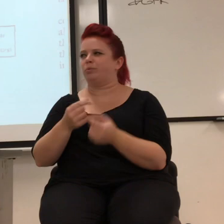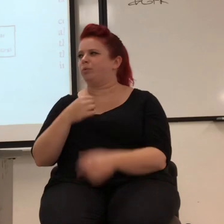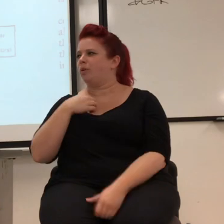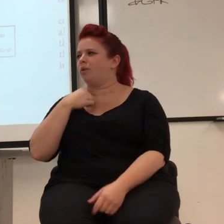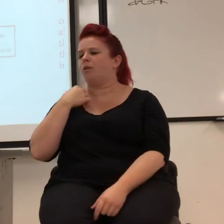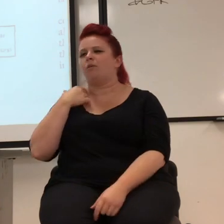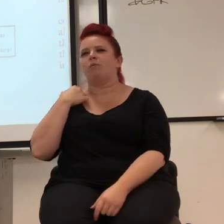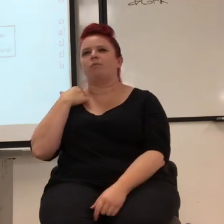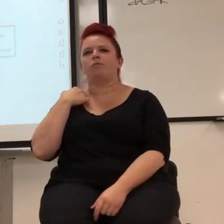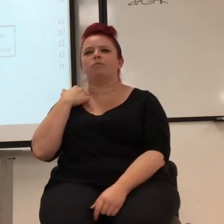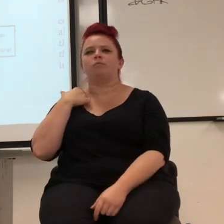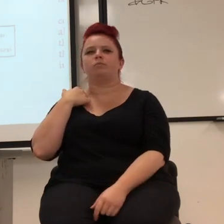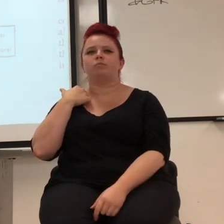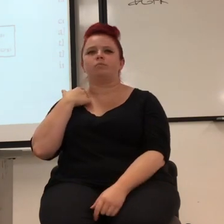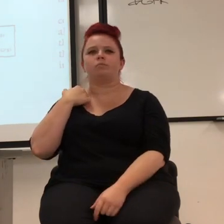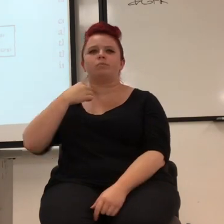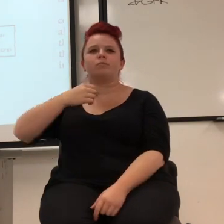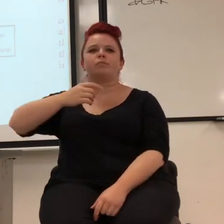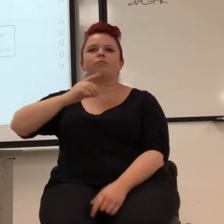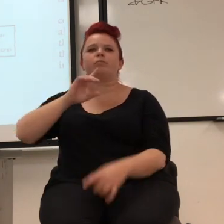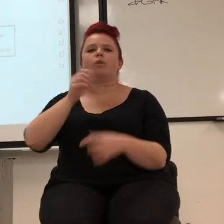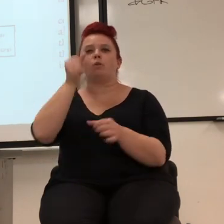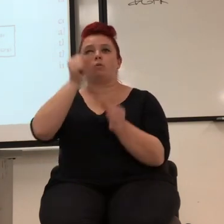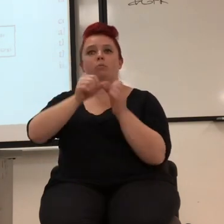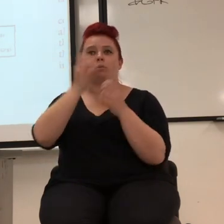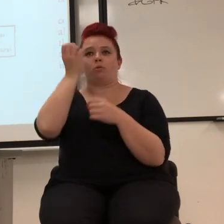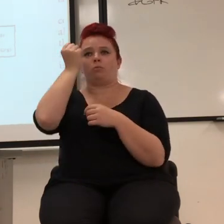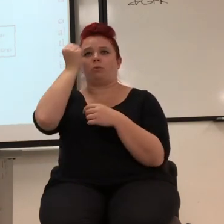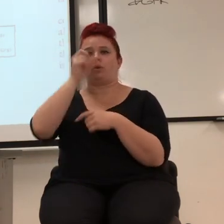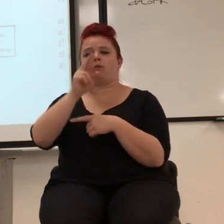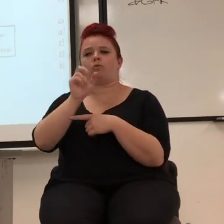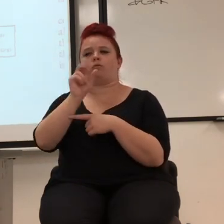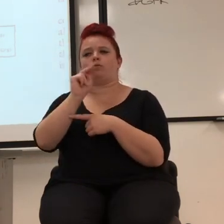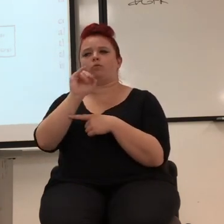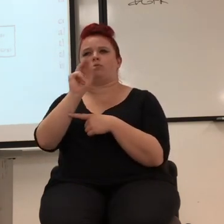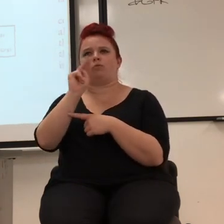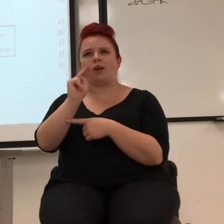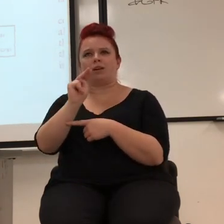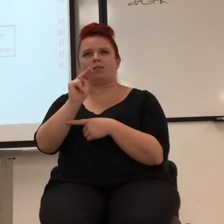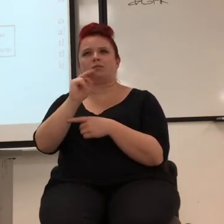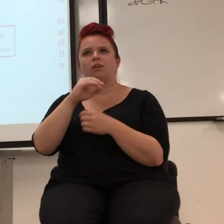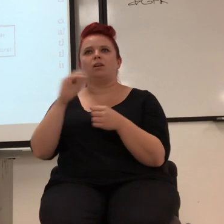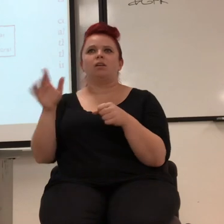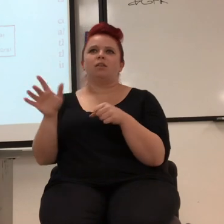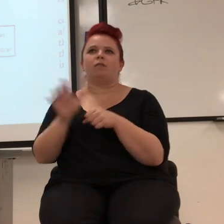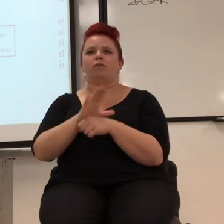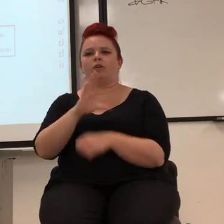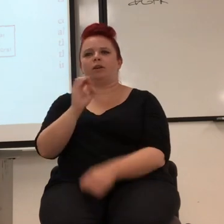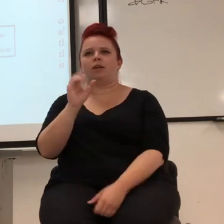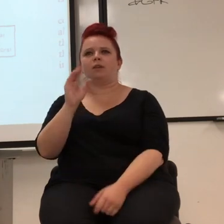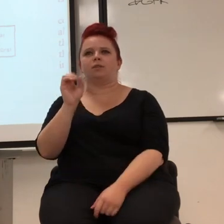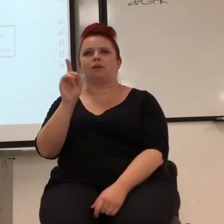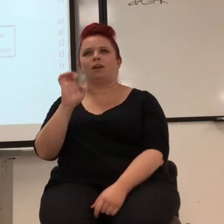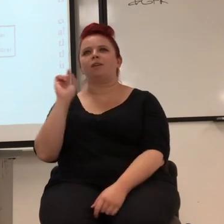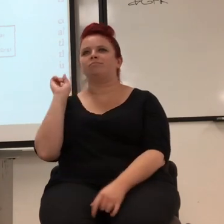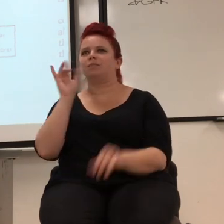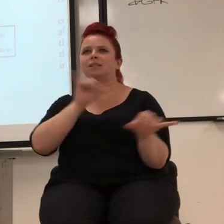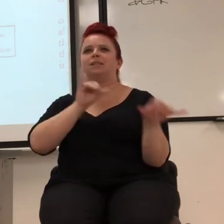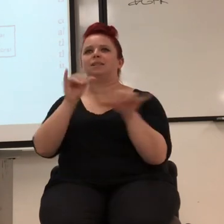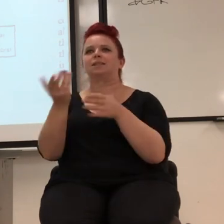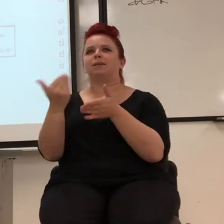Remember when you memorized renin, the whole cascade, This is that,